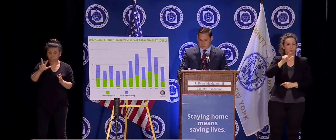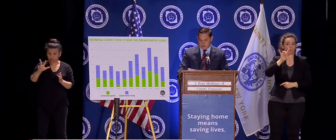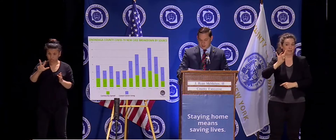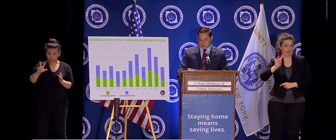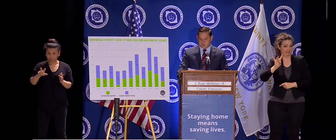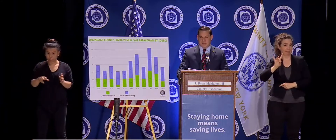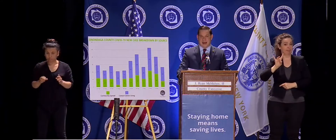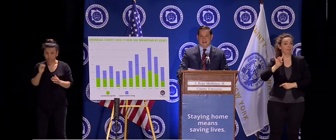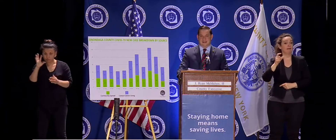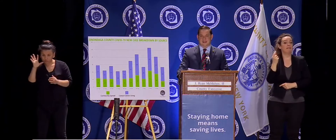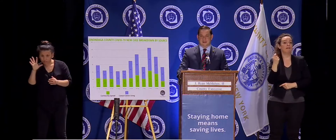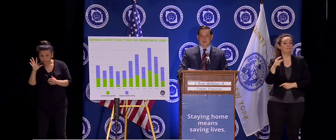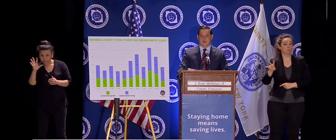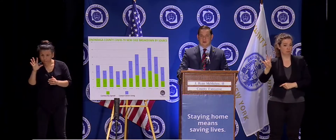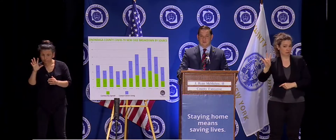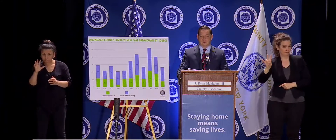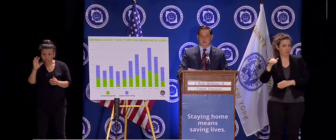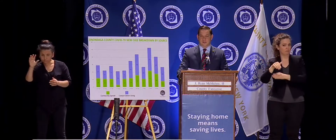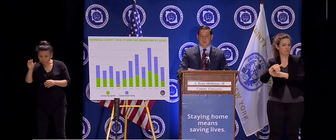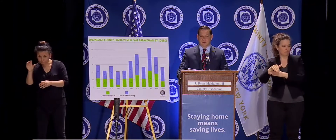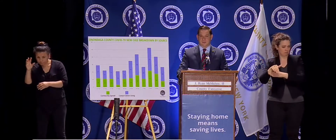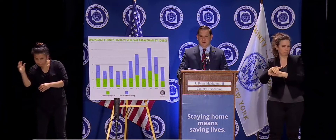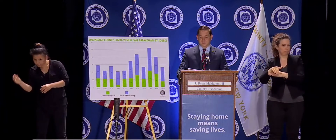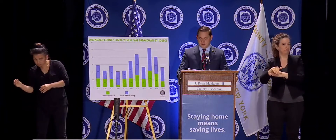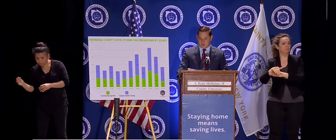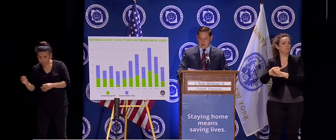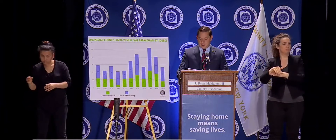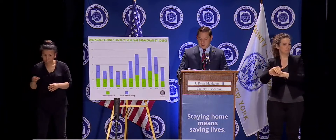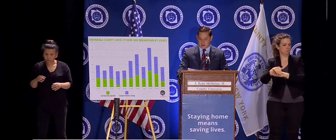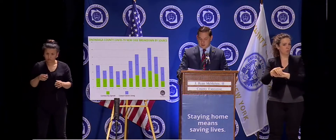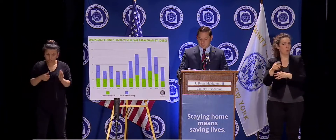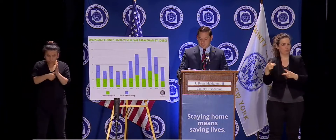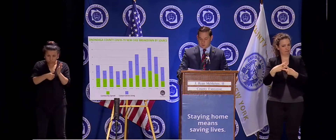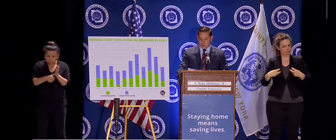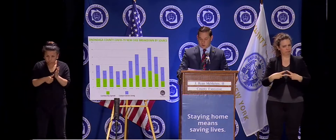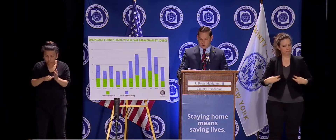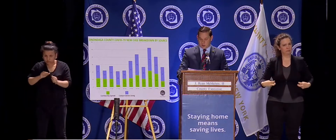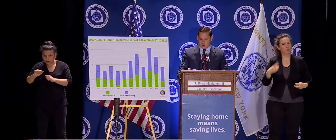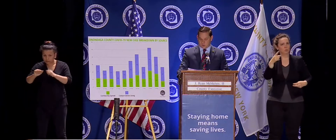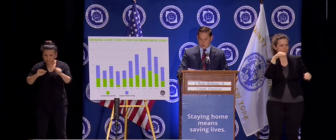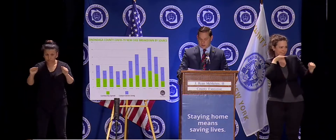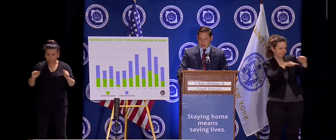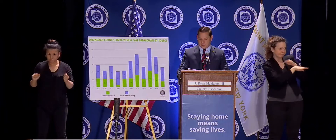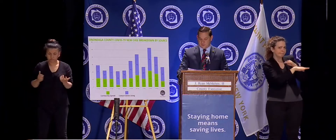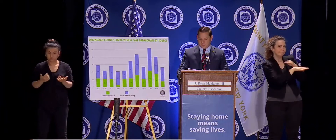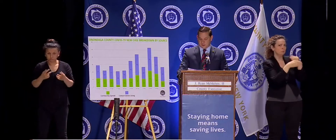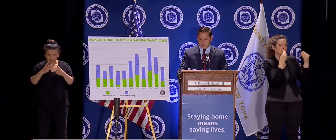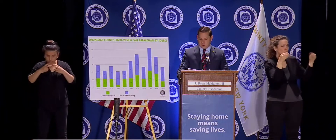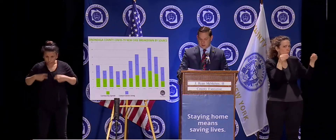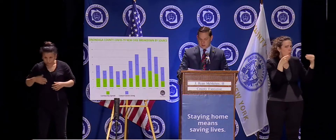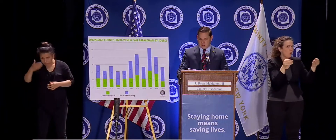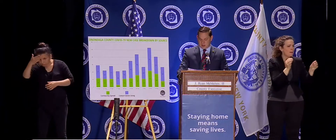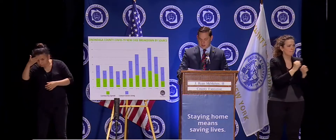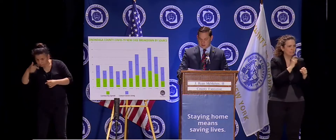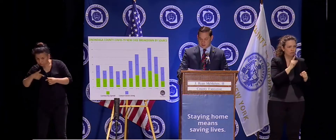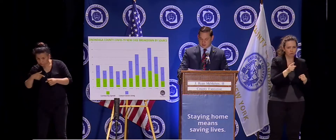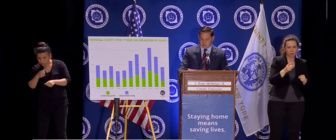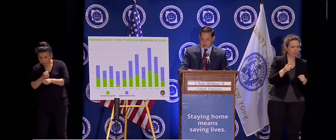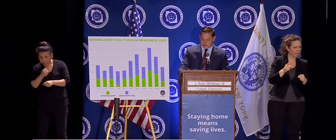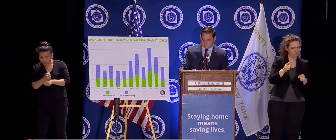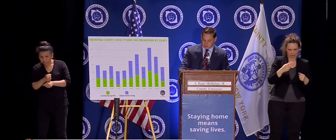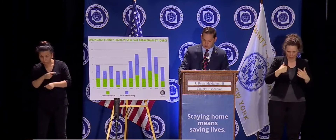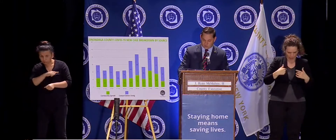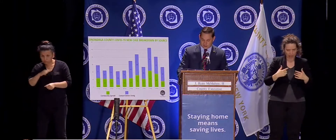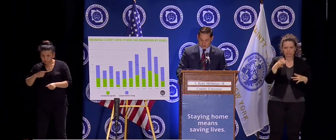p.m., please be cognizant of your symptoms. Someone was working at that facility that has